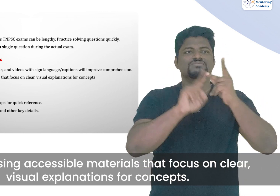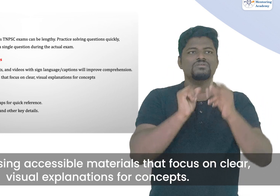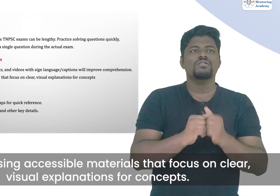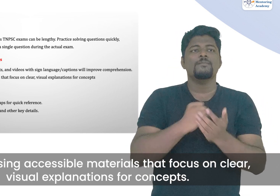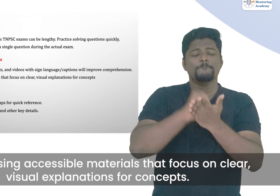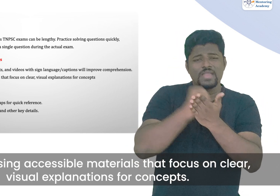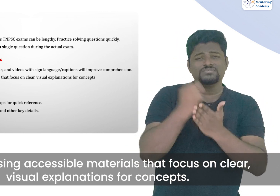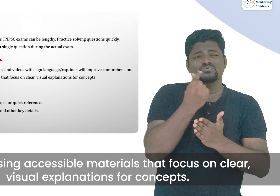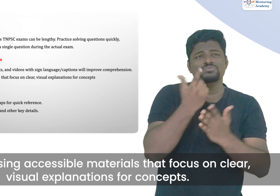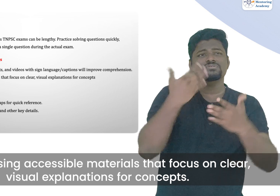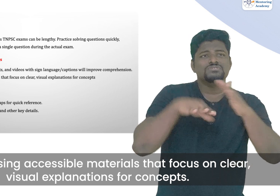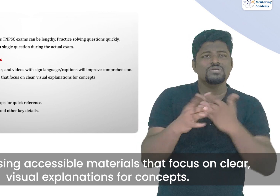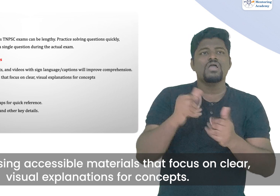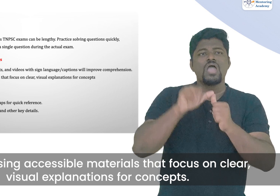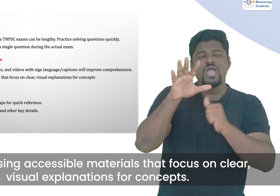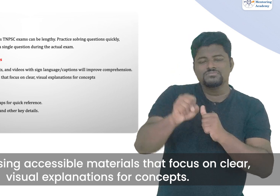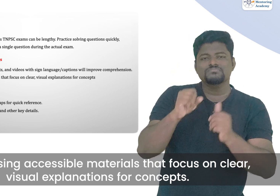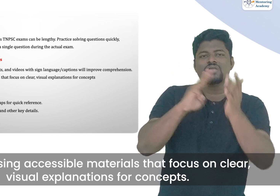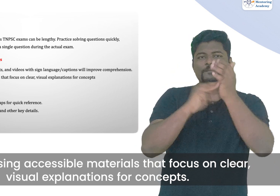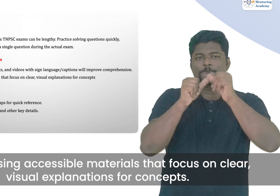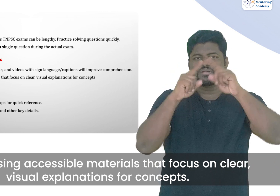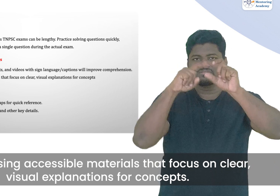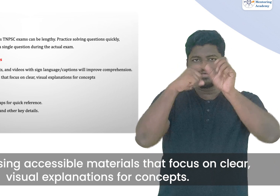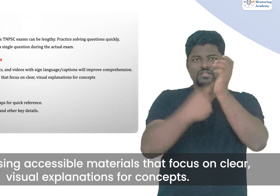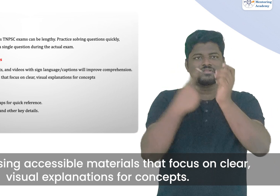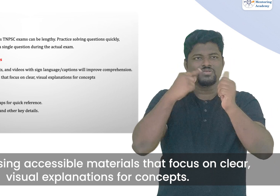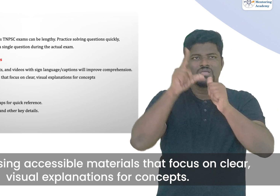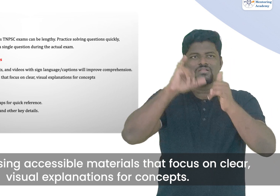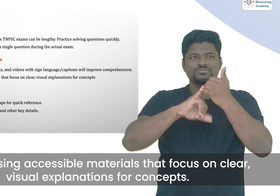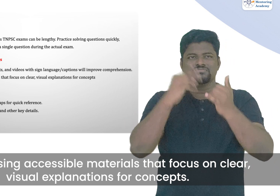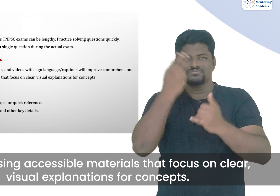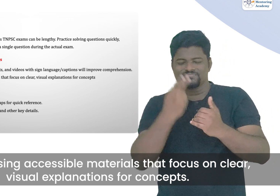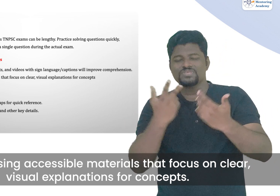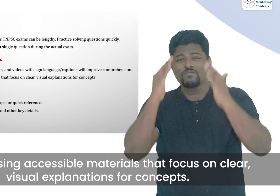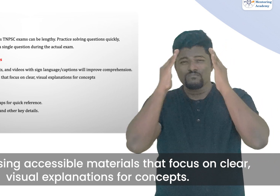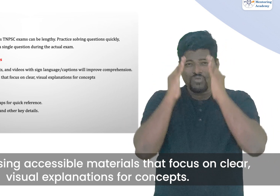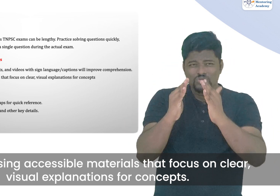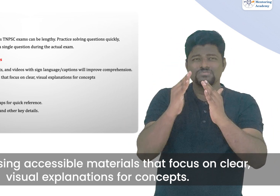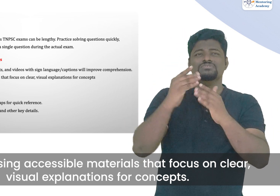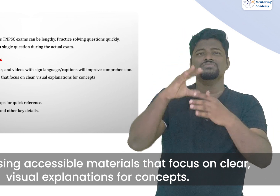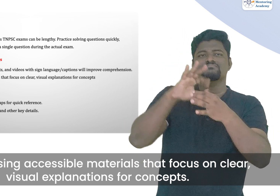Practice using accessible materials that focus on clear visual explanations for concepts.